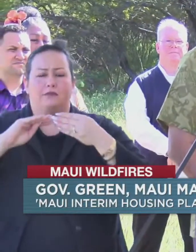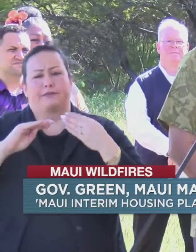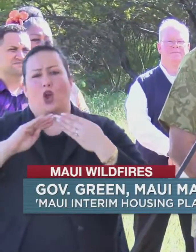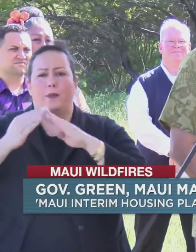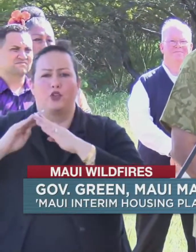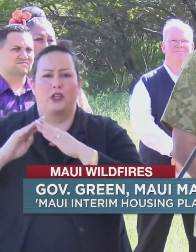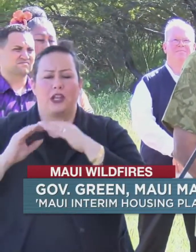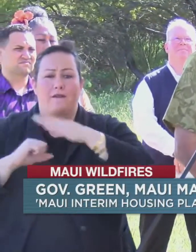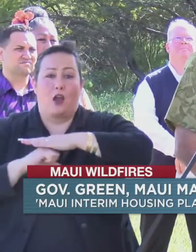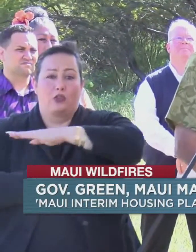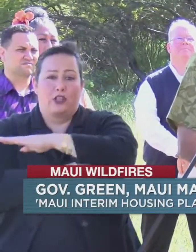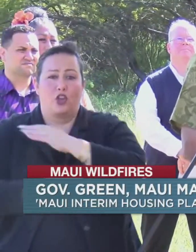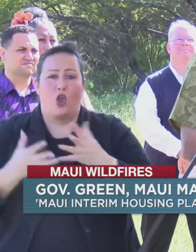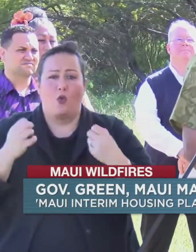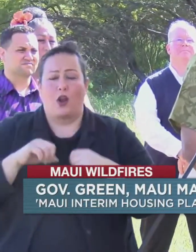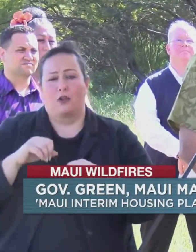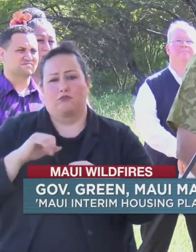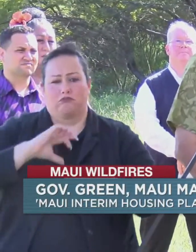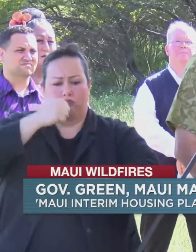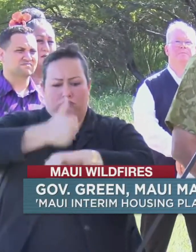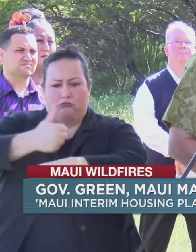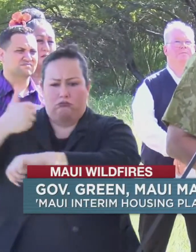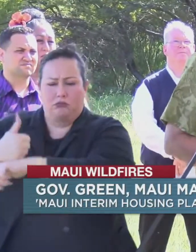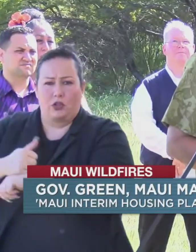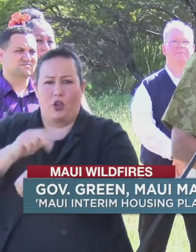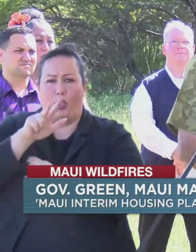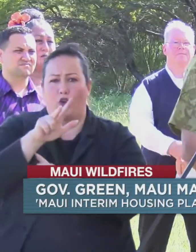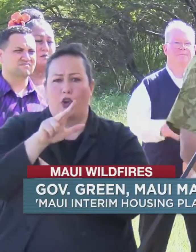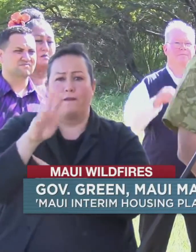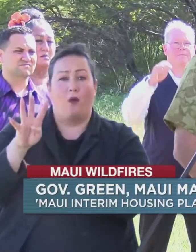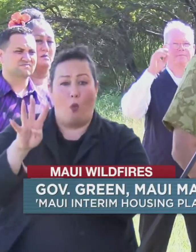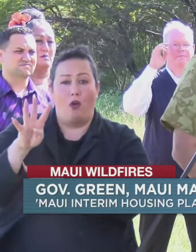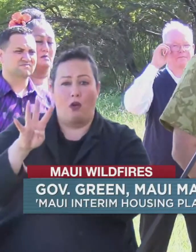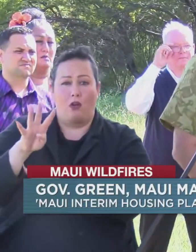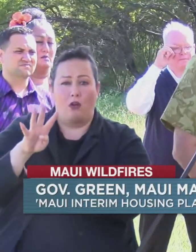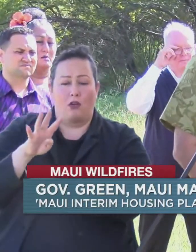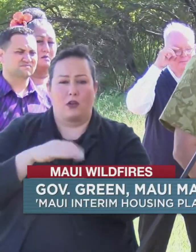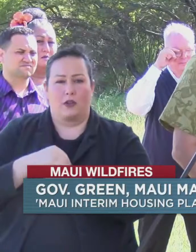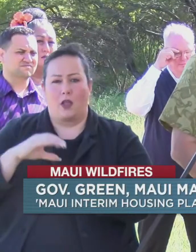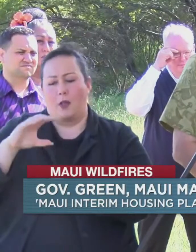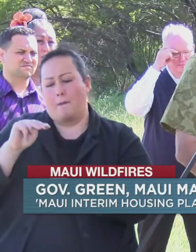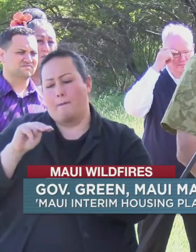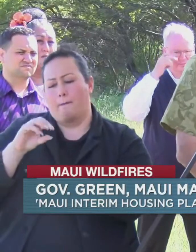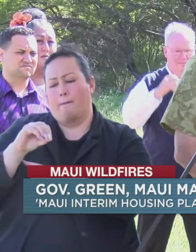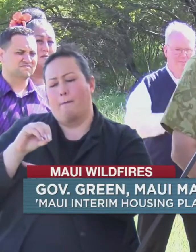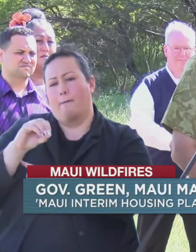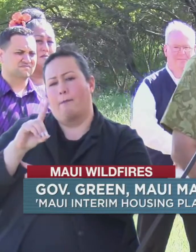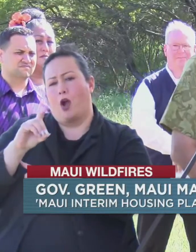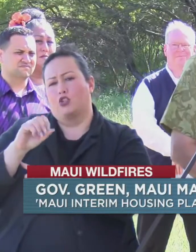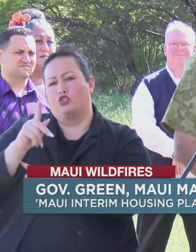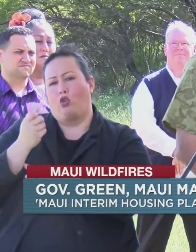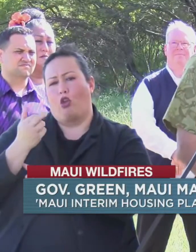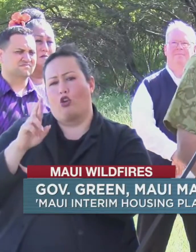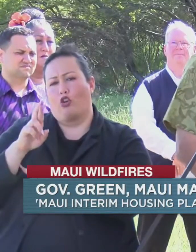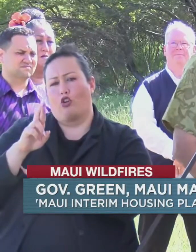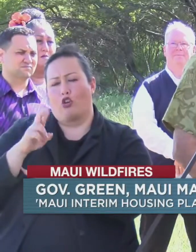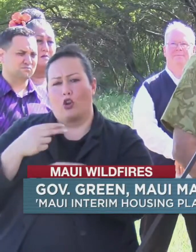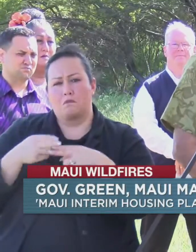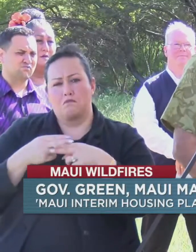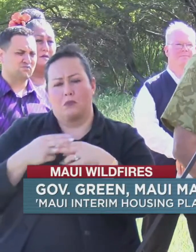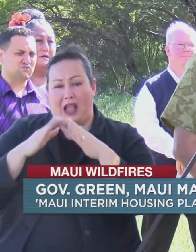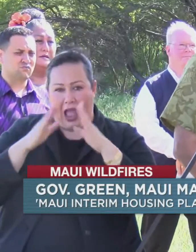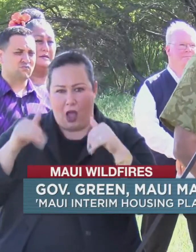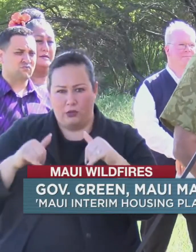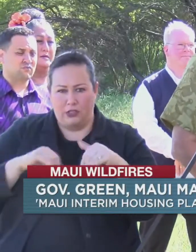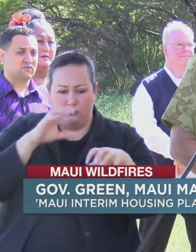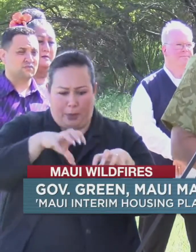34 modular units or accessory dwelling units on those properties just as soon as we can order them and have them on